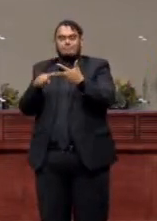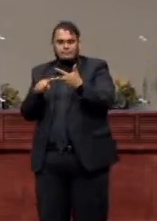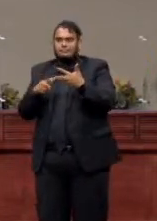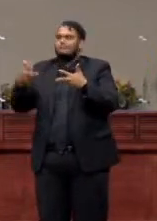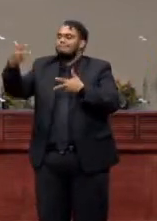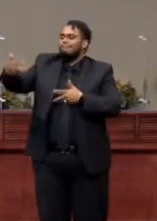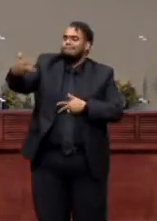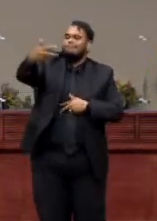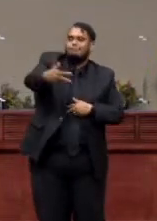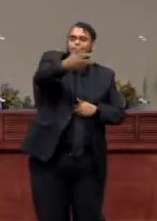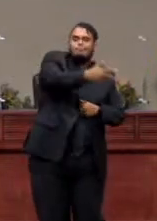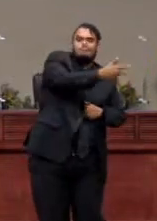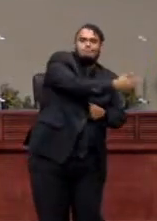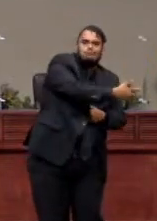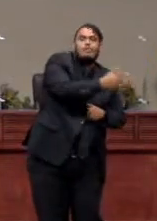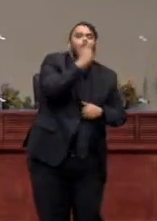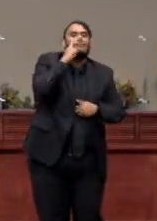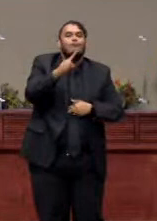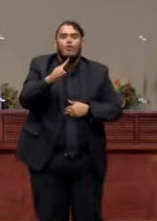Shot